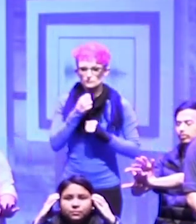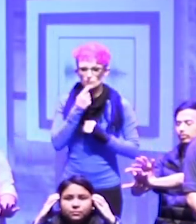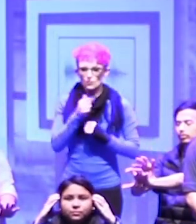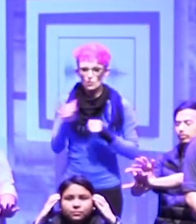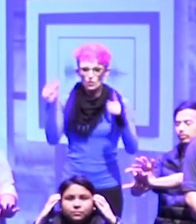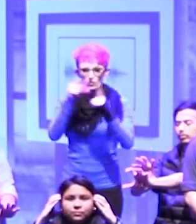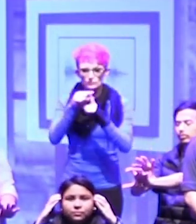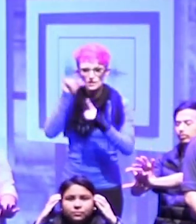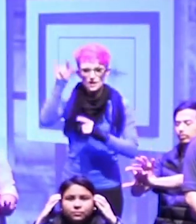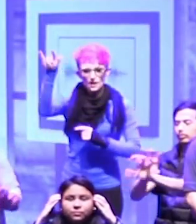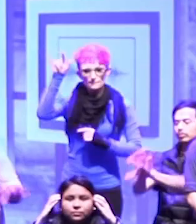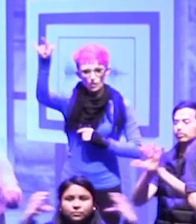Say the word airplane.